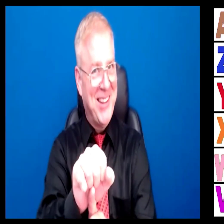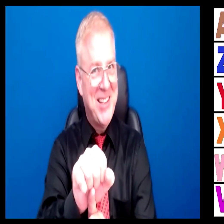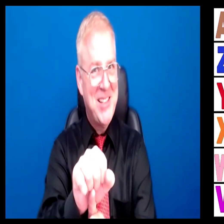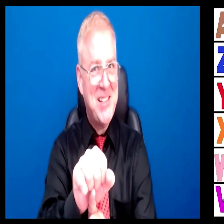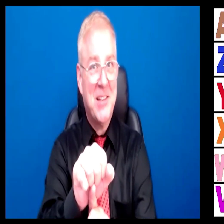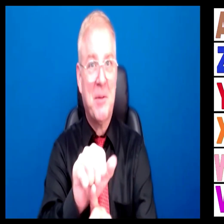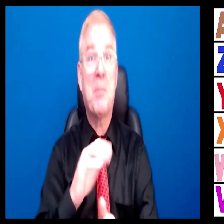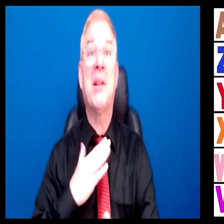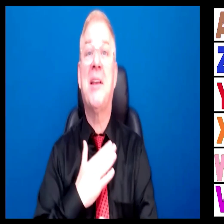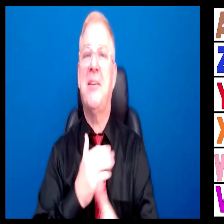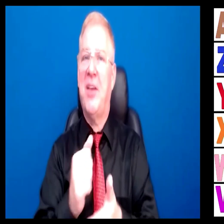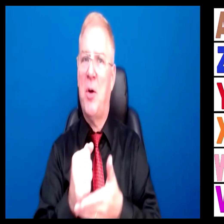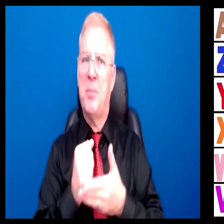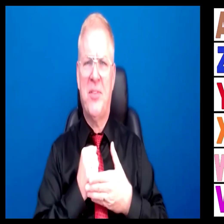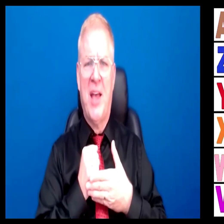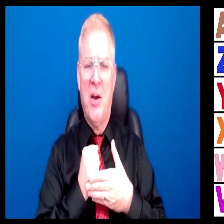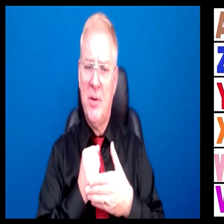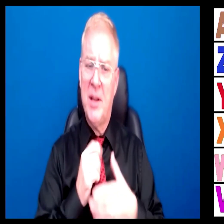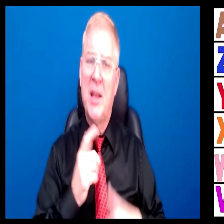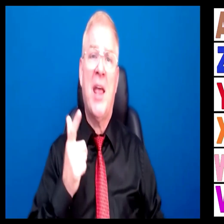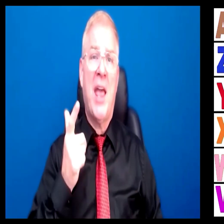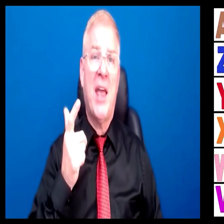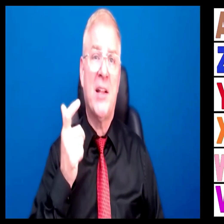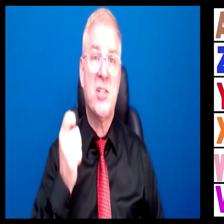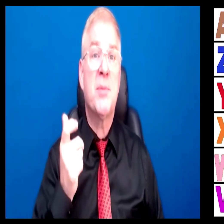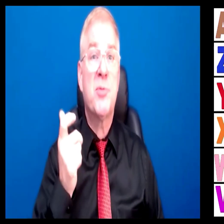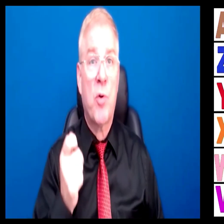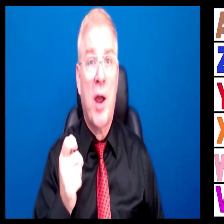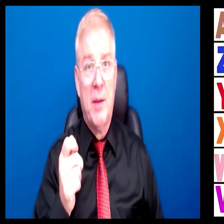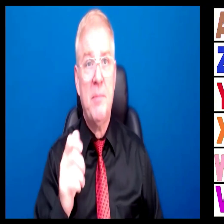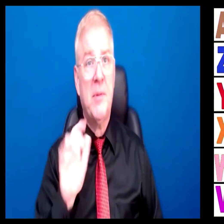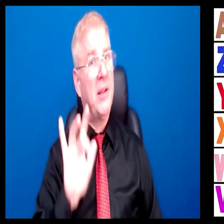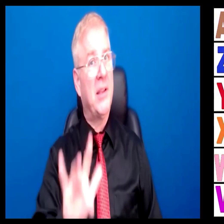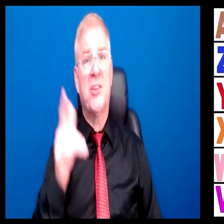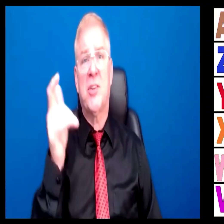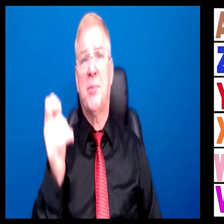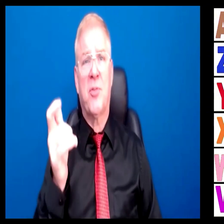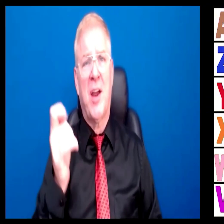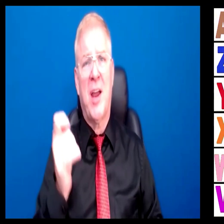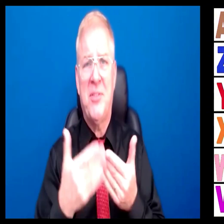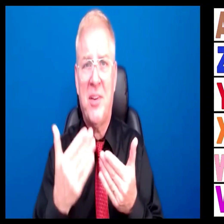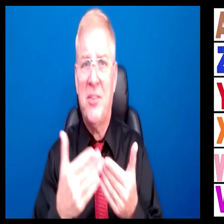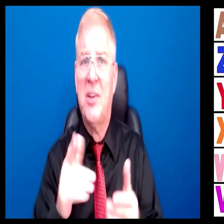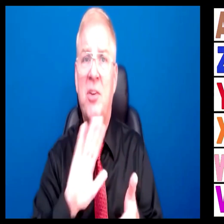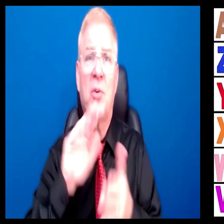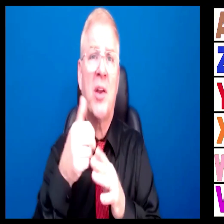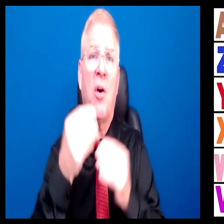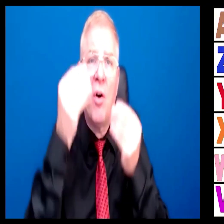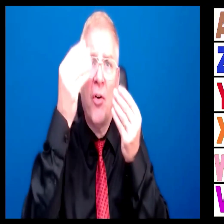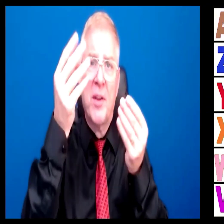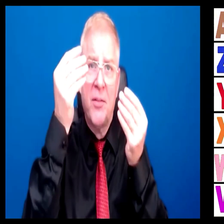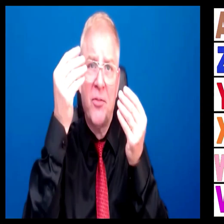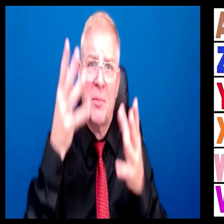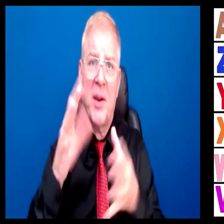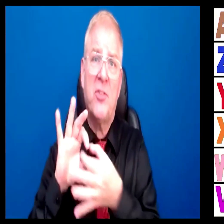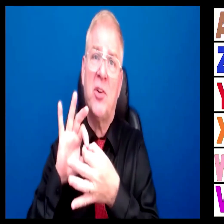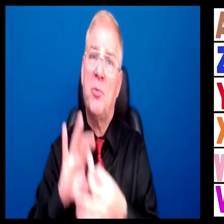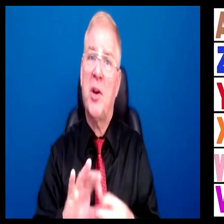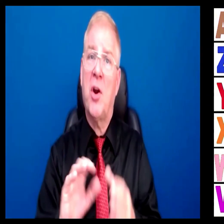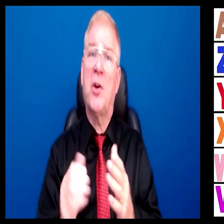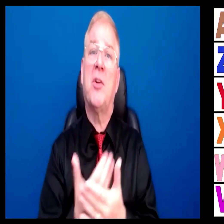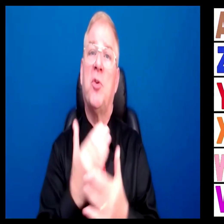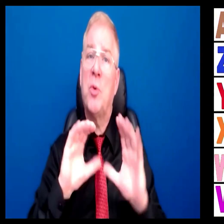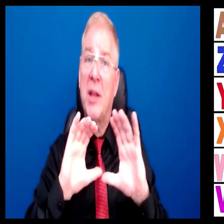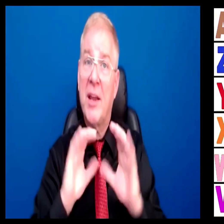You got this? Please help us out and subscribe. Clicking subscribe is easy. You'll get all the